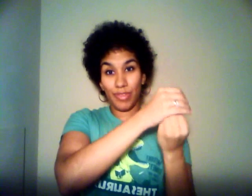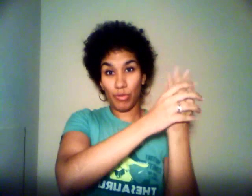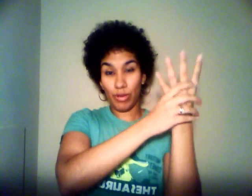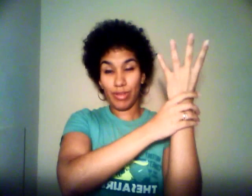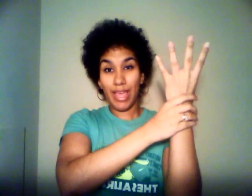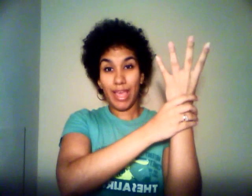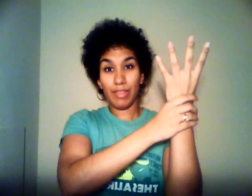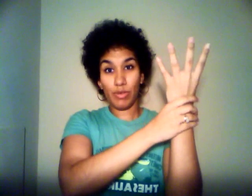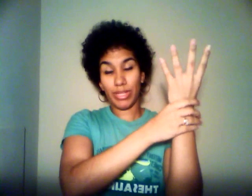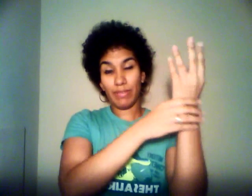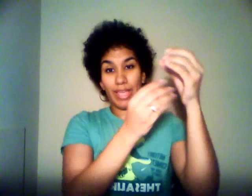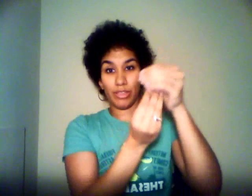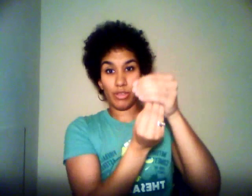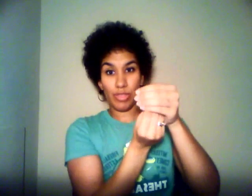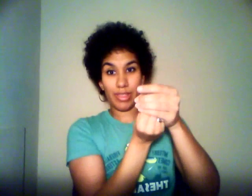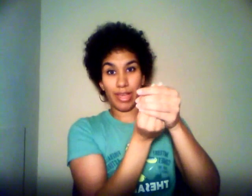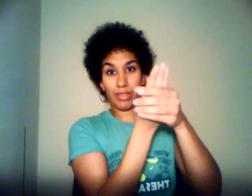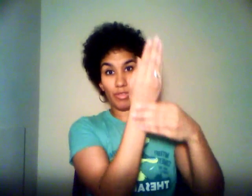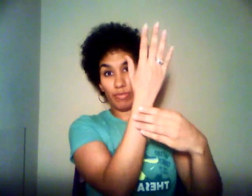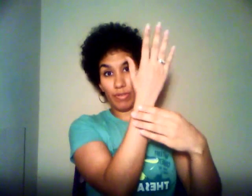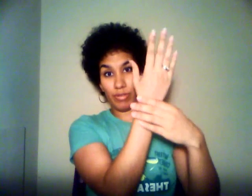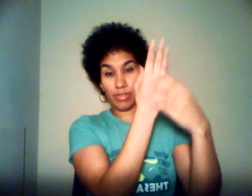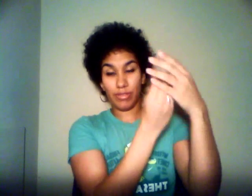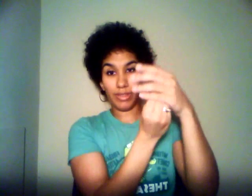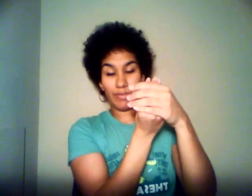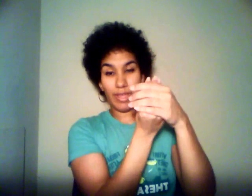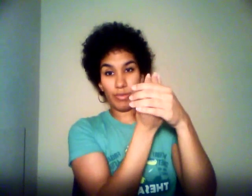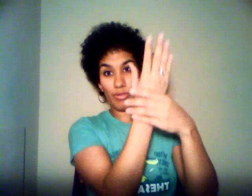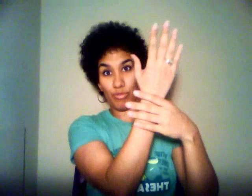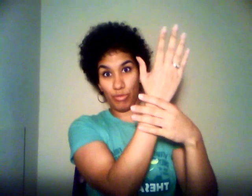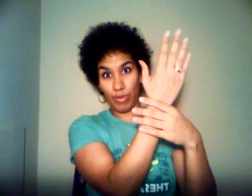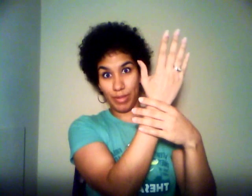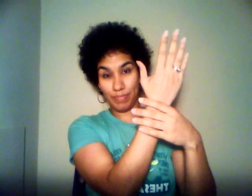grow. And if you were left-handed, you would just sign it the reverse. The left hand would go through the right.